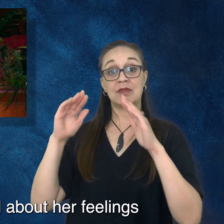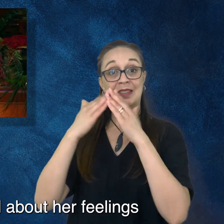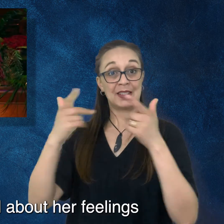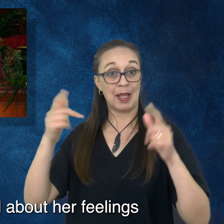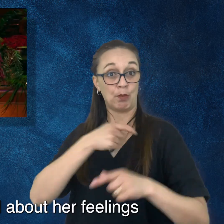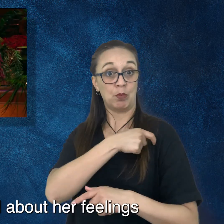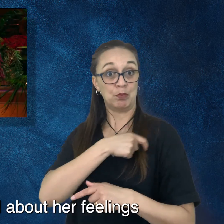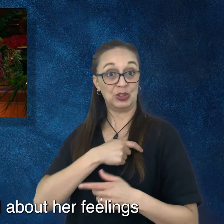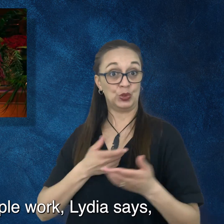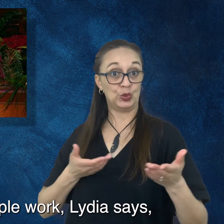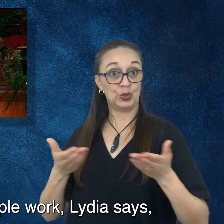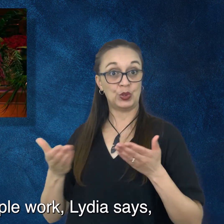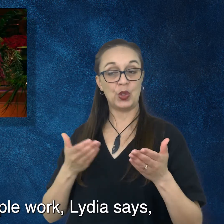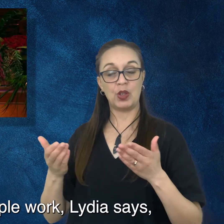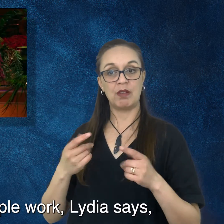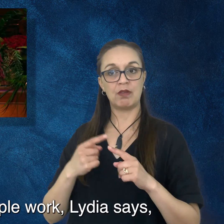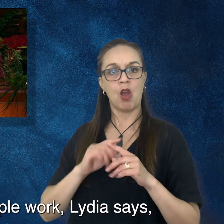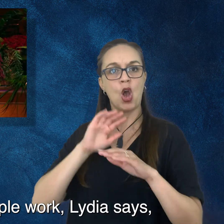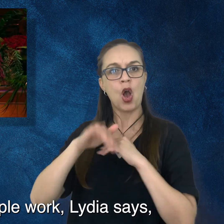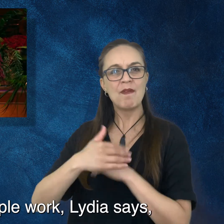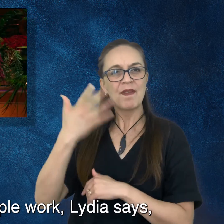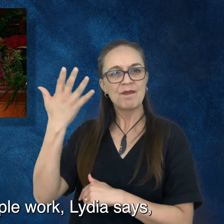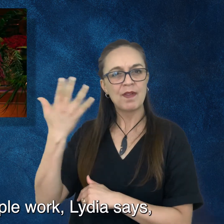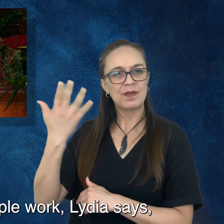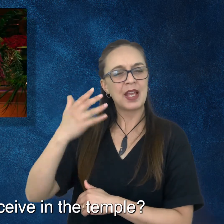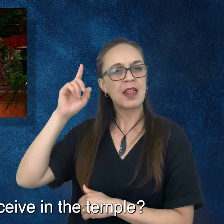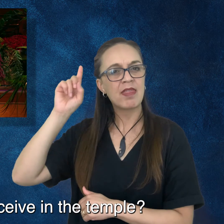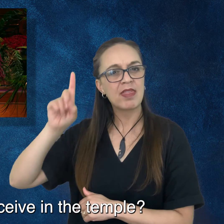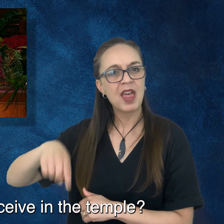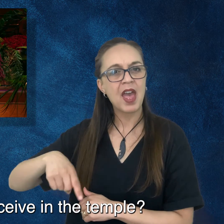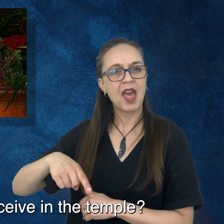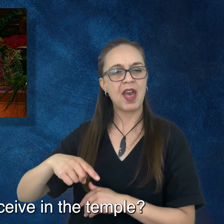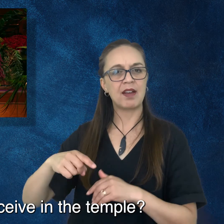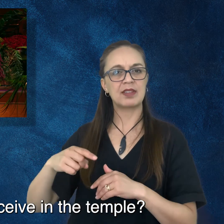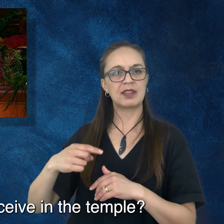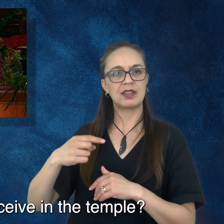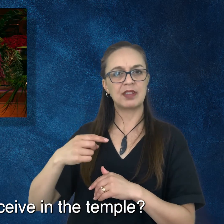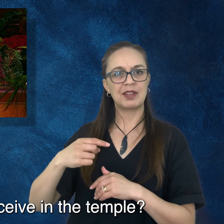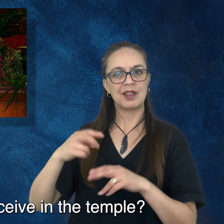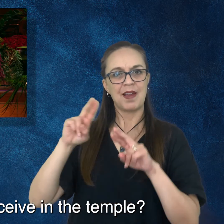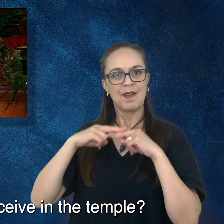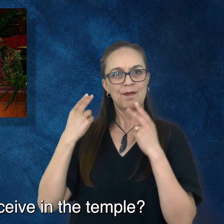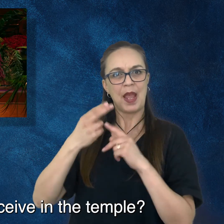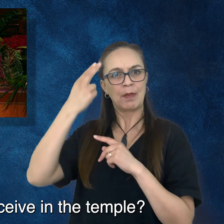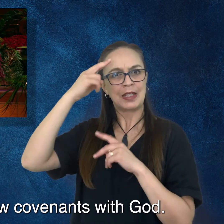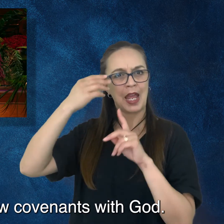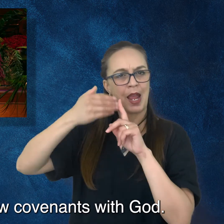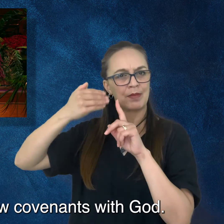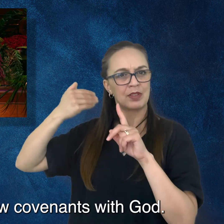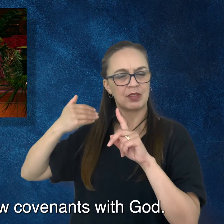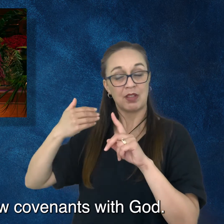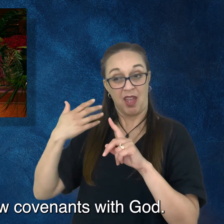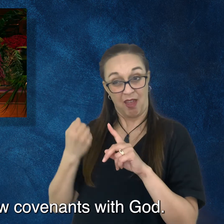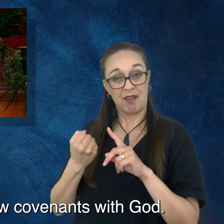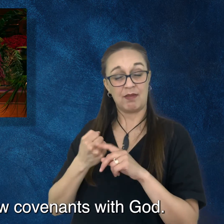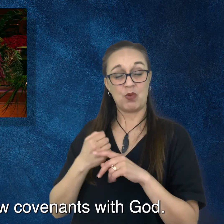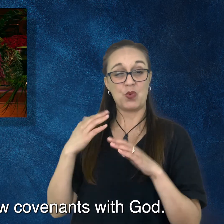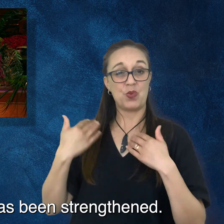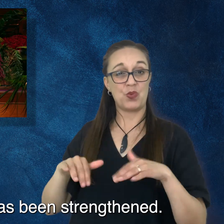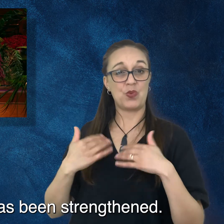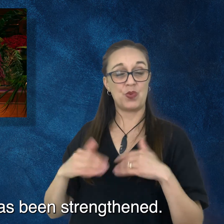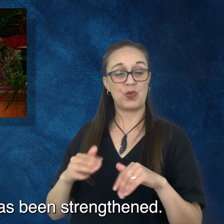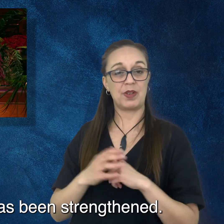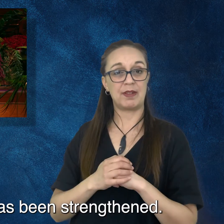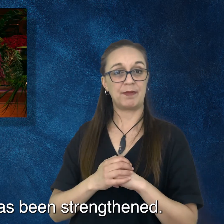When asked about her feelings regarding temple work, Lydia says, What did I receive in the temple? I have made new covenants with